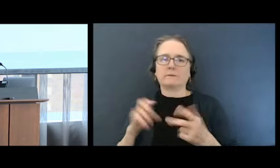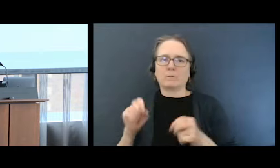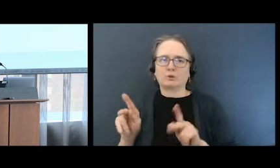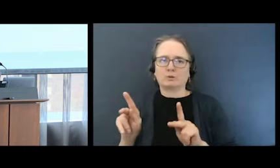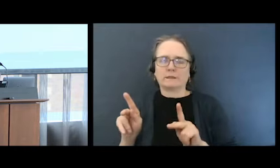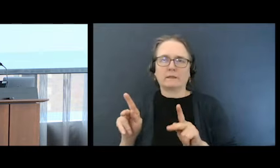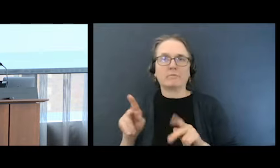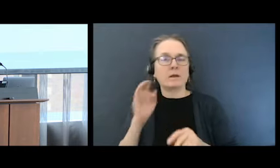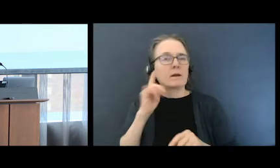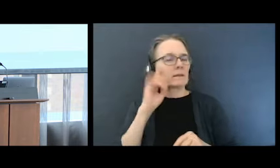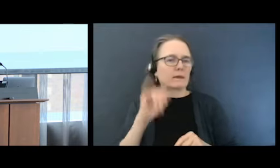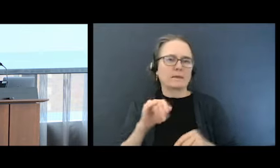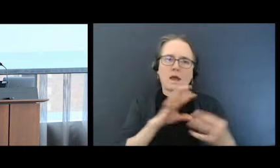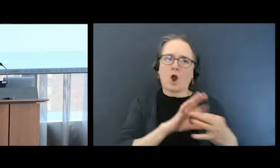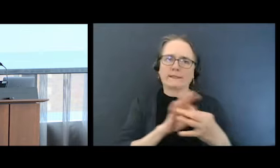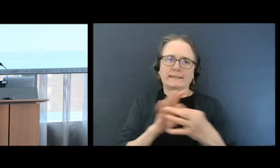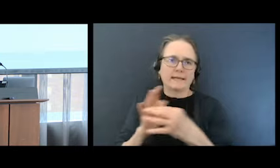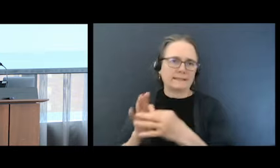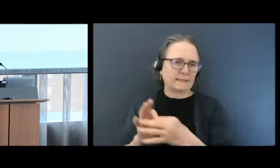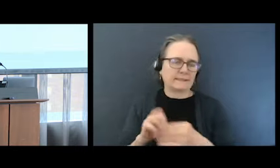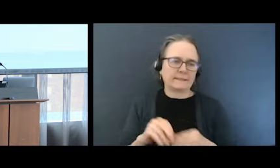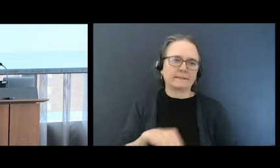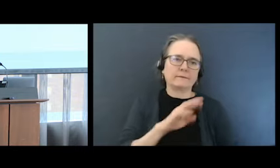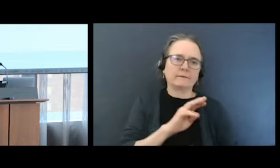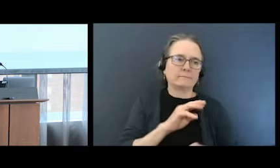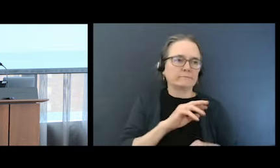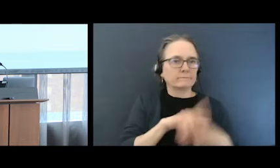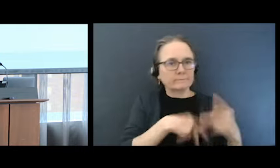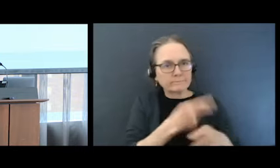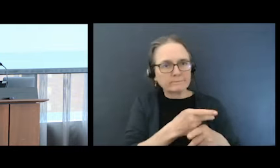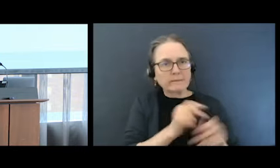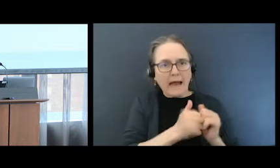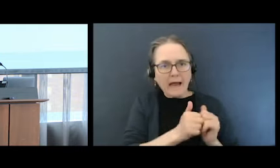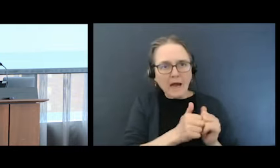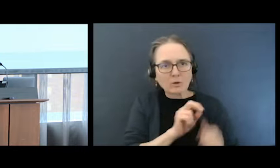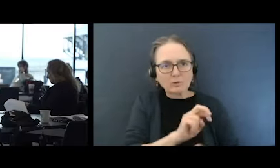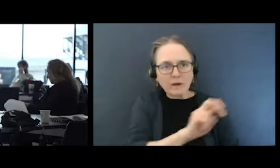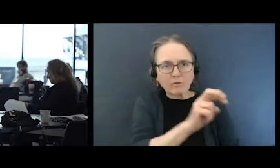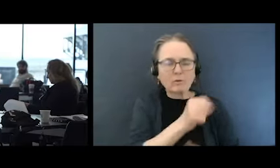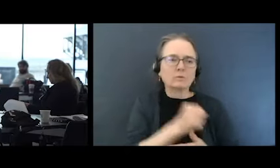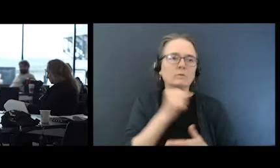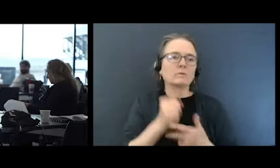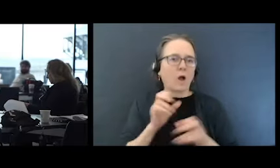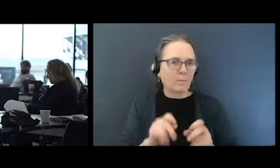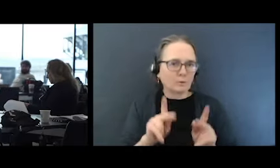all connected. But the access to modes is especially important, for the